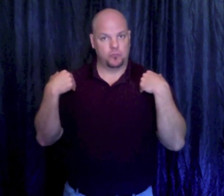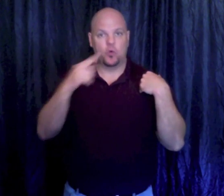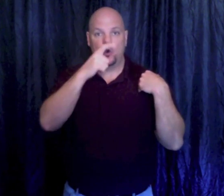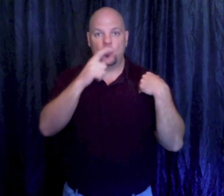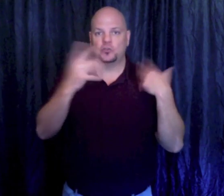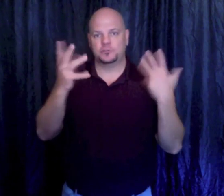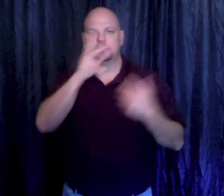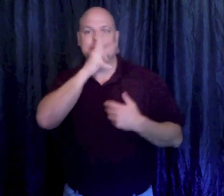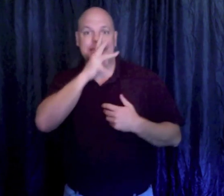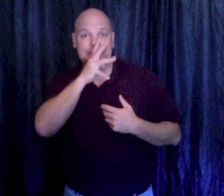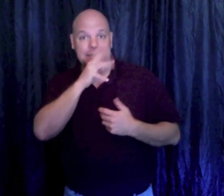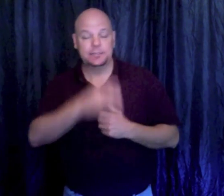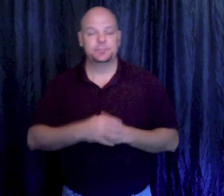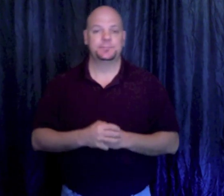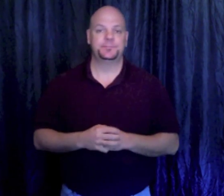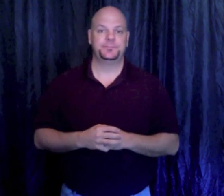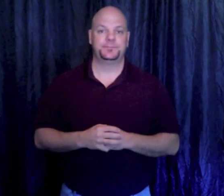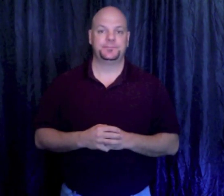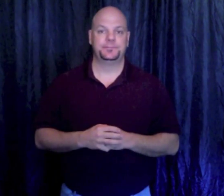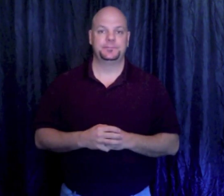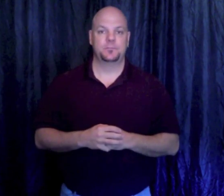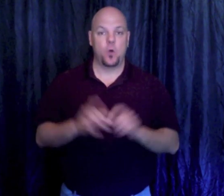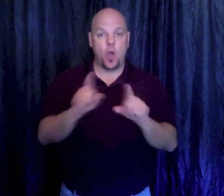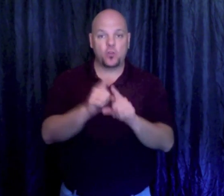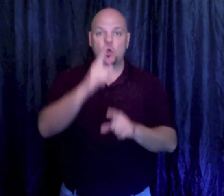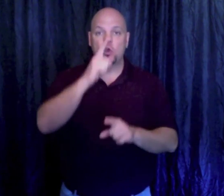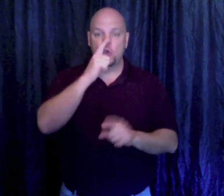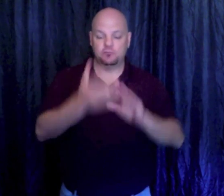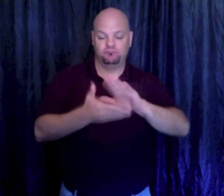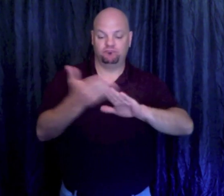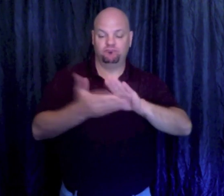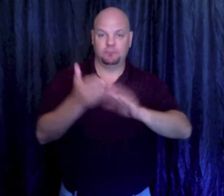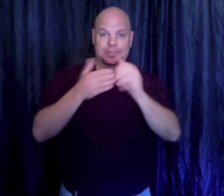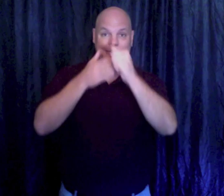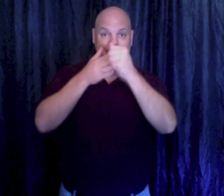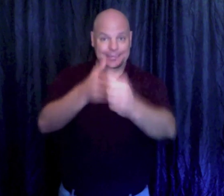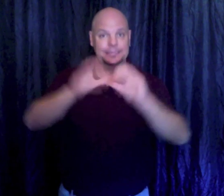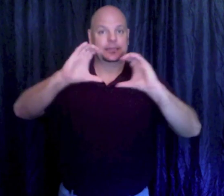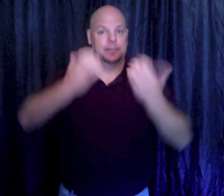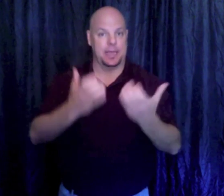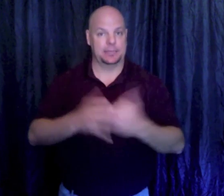speaking and who's running the class. They can make by